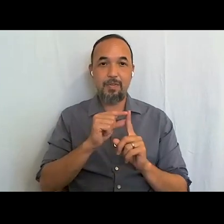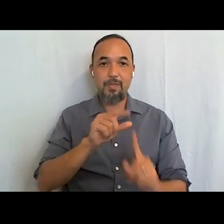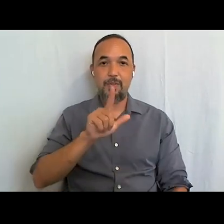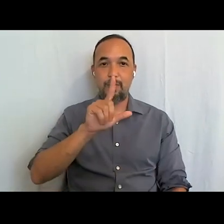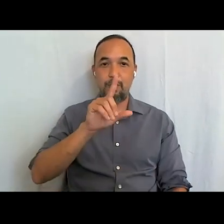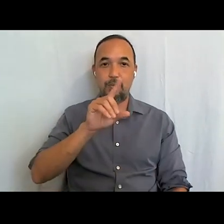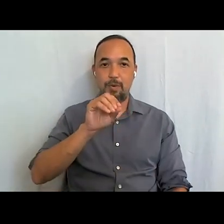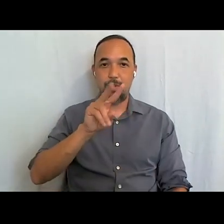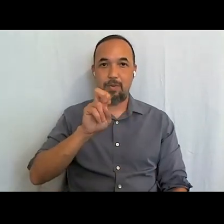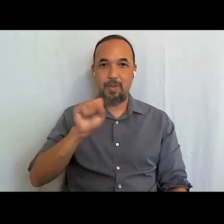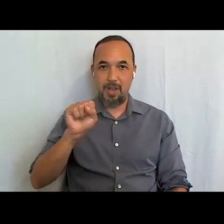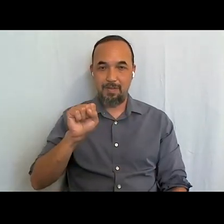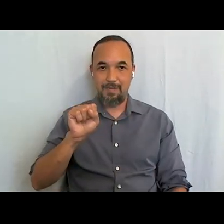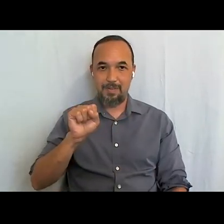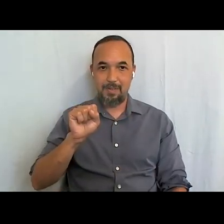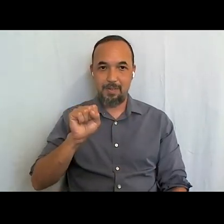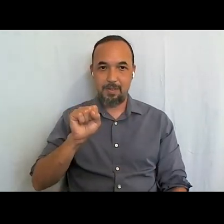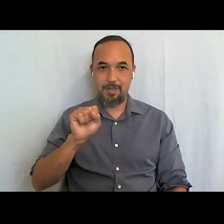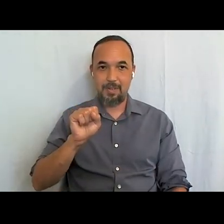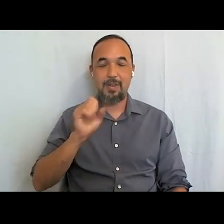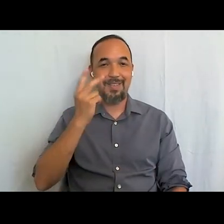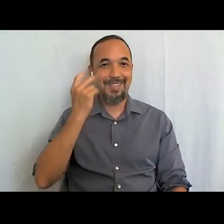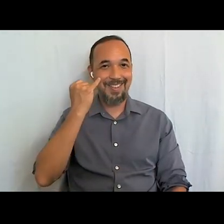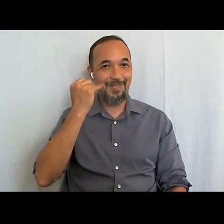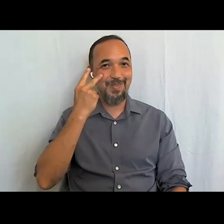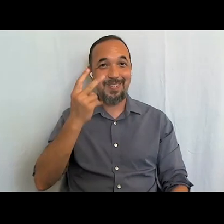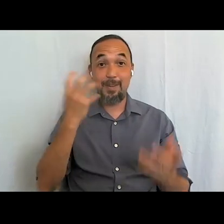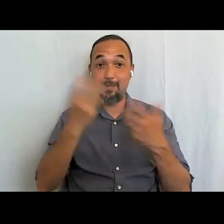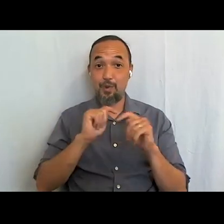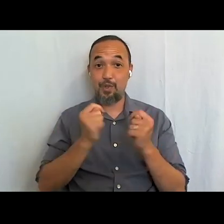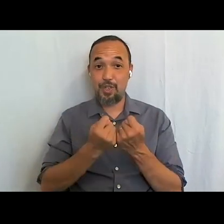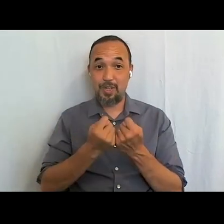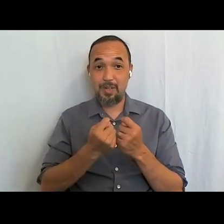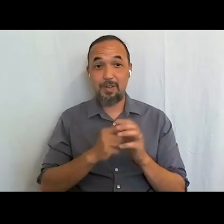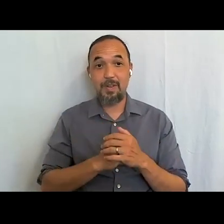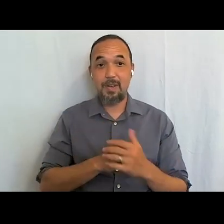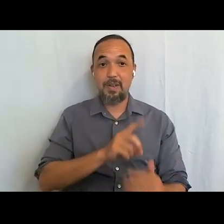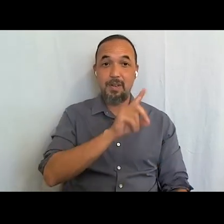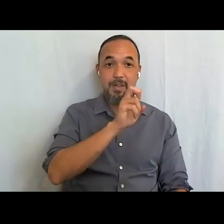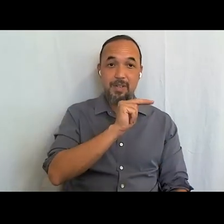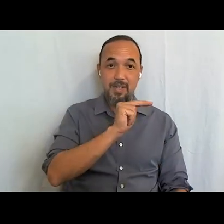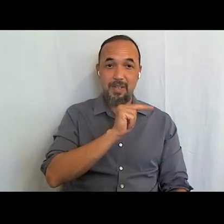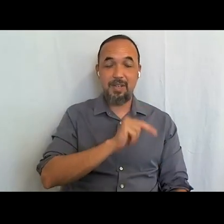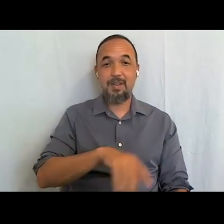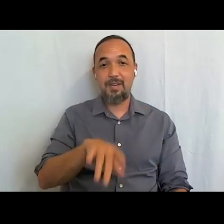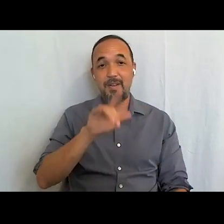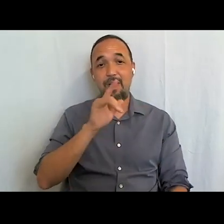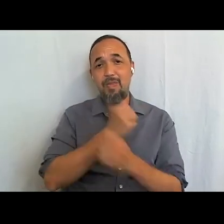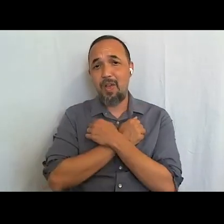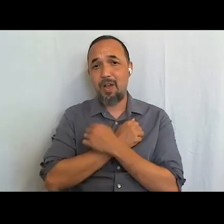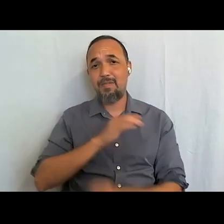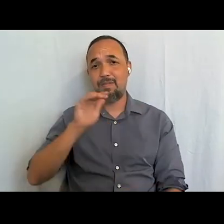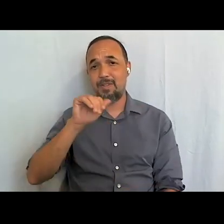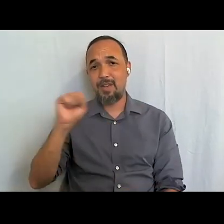So you'll see a team who's been merged and didn't change their name. And it's like, oh, Dean loves,